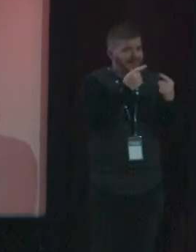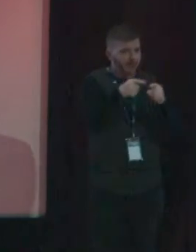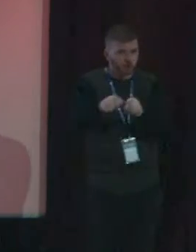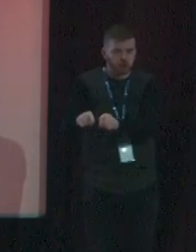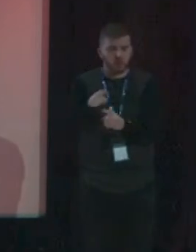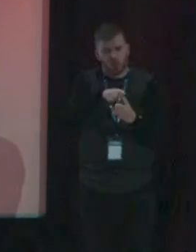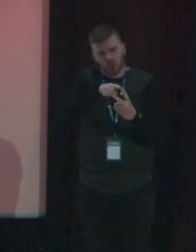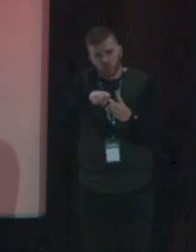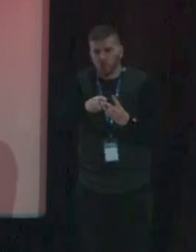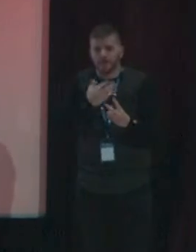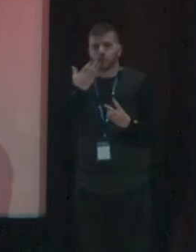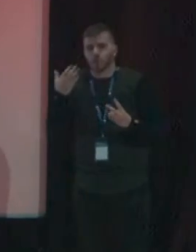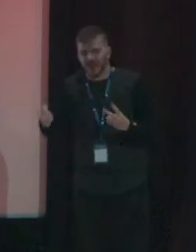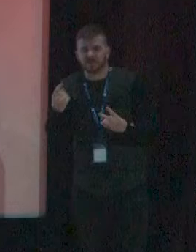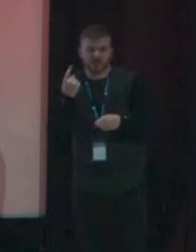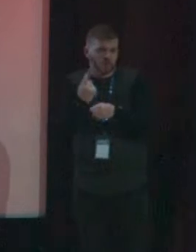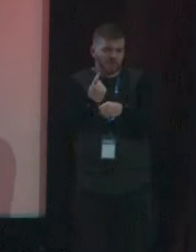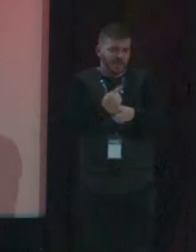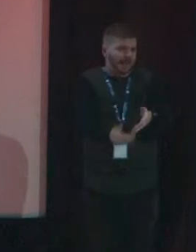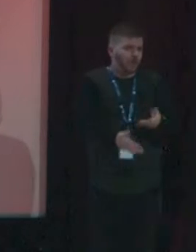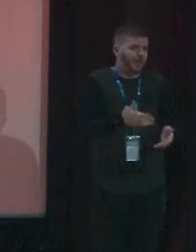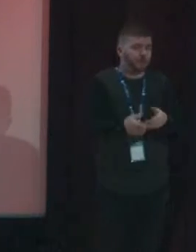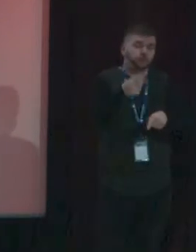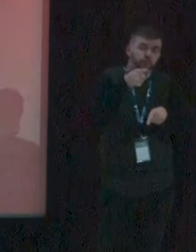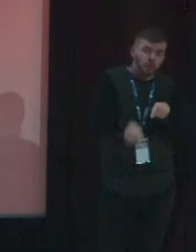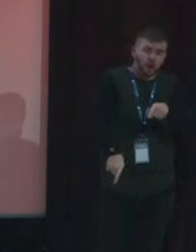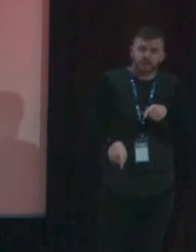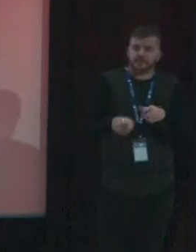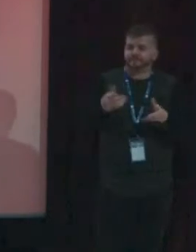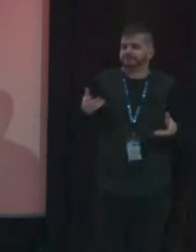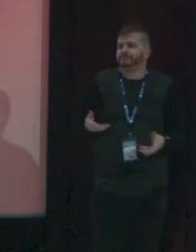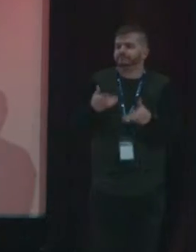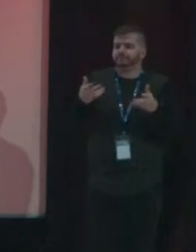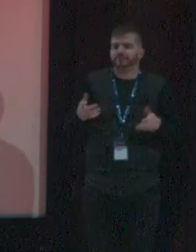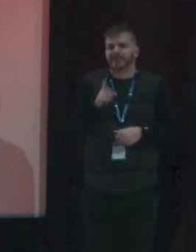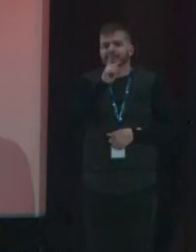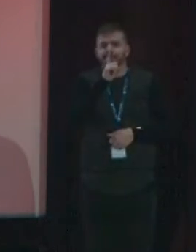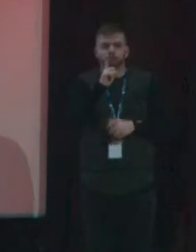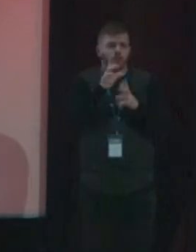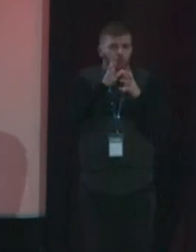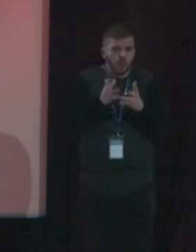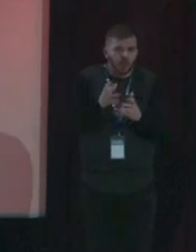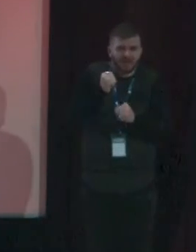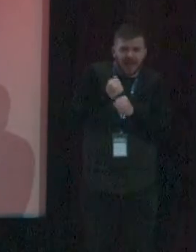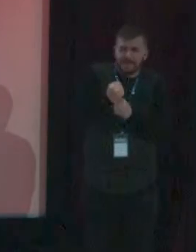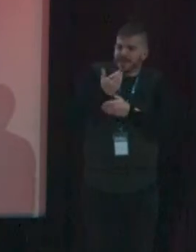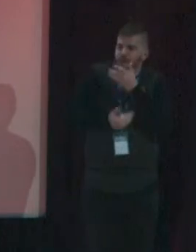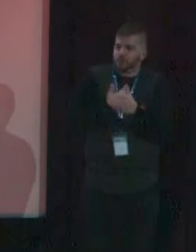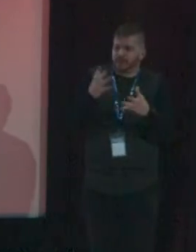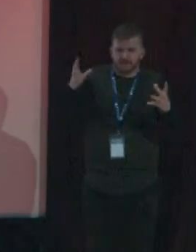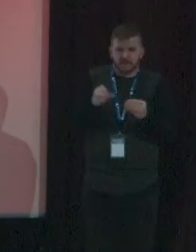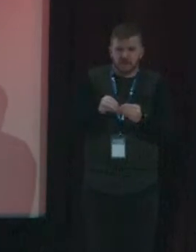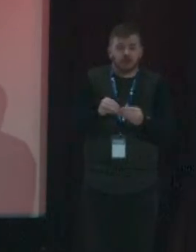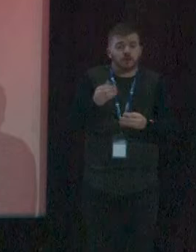one or two of them that don't, but I want to talk about anyway, to try and put this secret world of game narrative together for you. And why not start